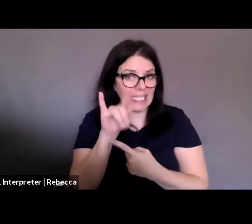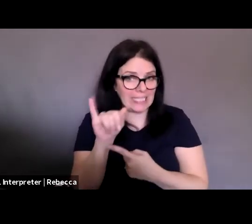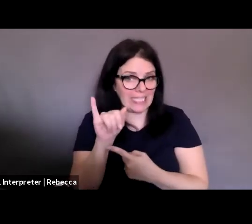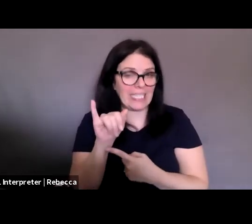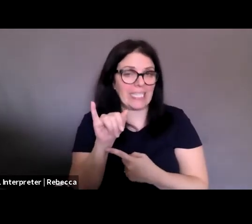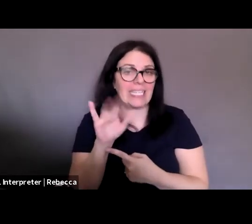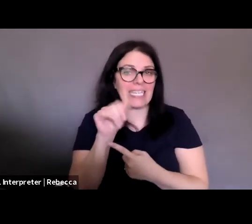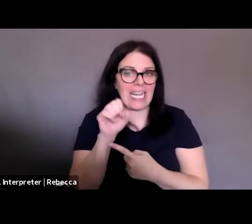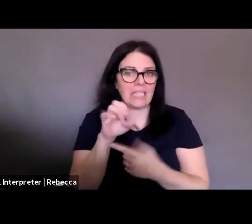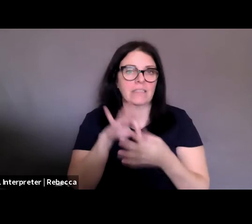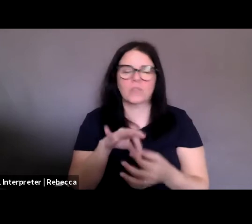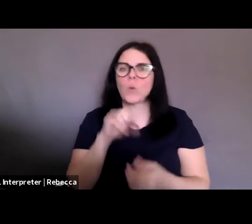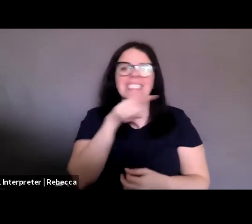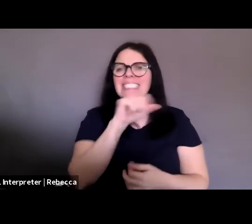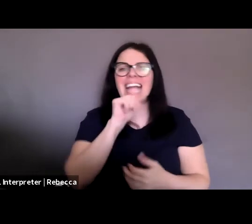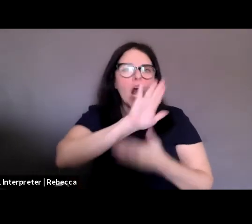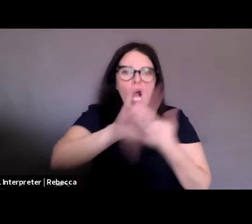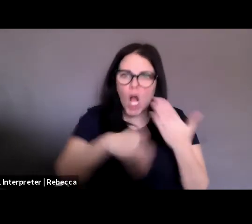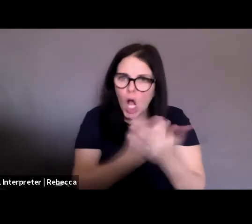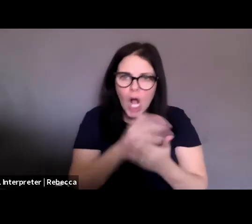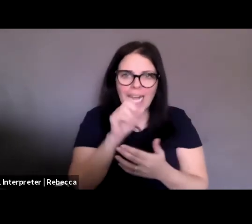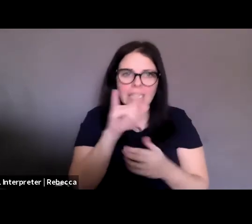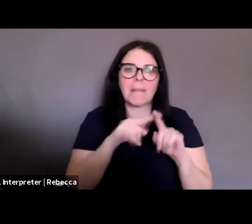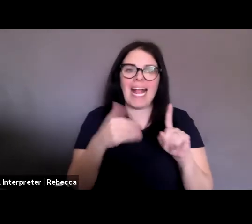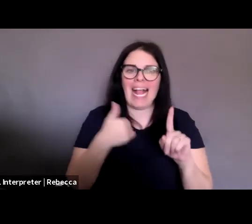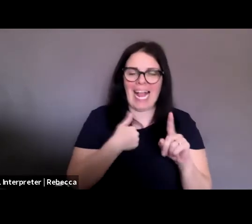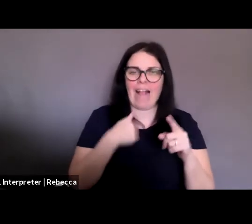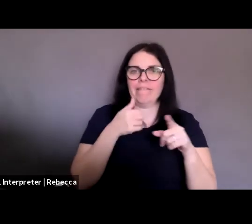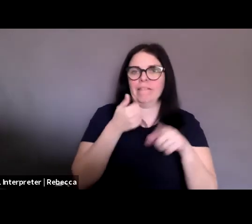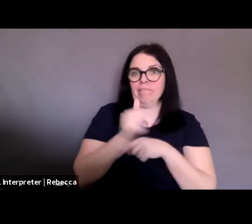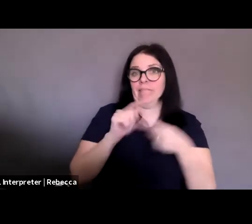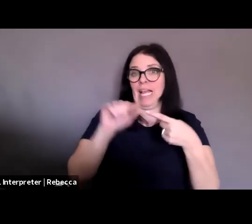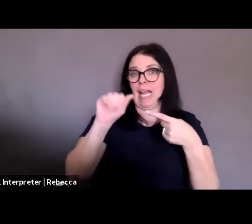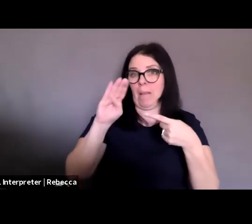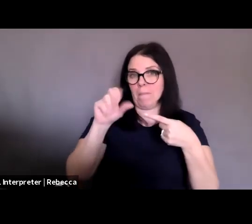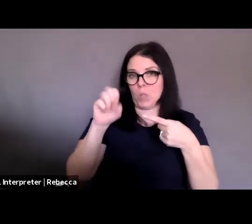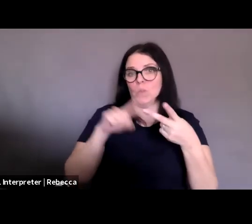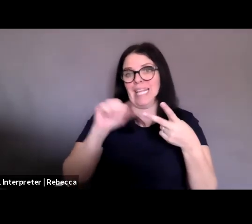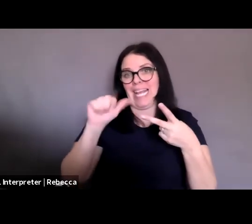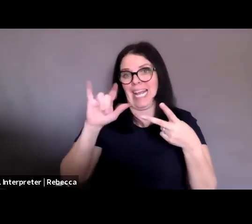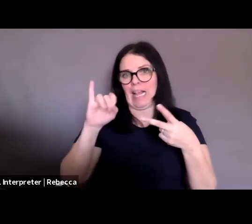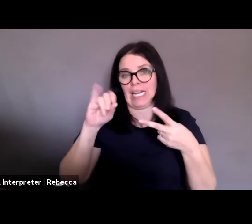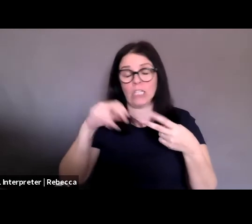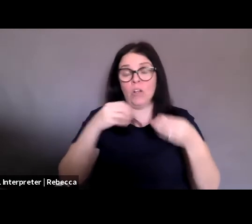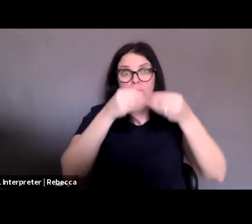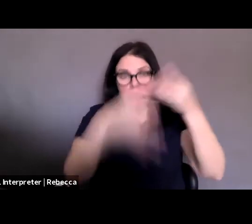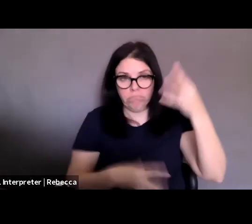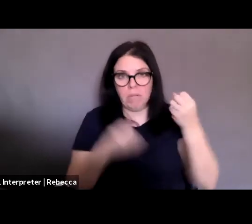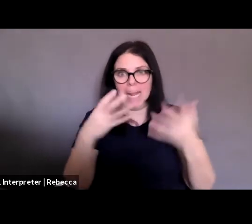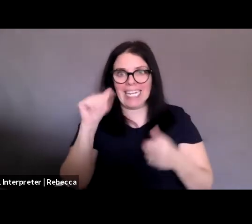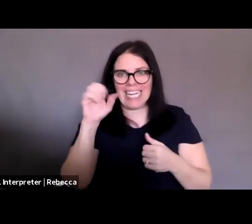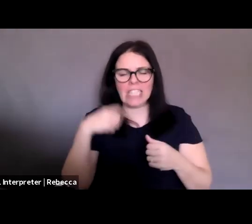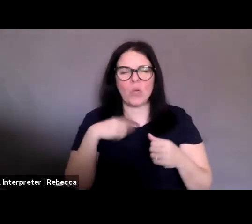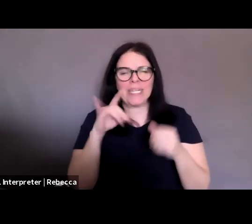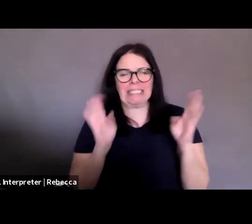not all custody cases, but it's cases with these claims. And we came up with far more cases than we intended, and we were able to triage it